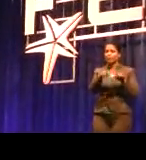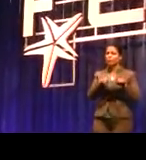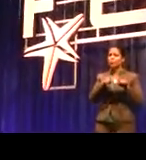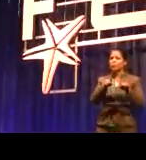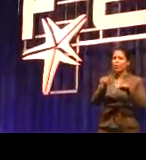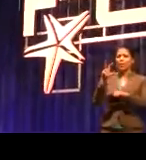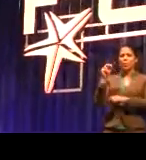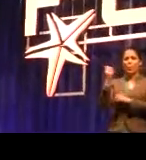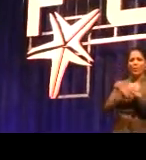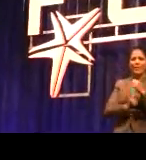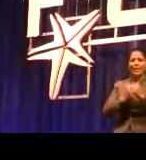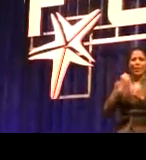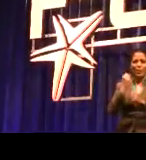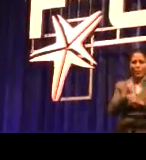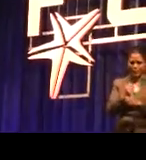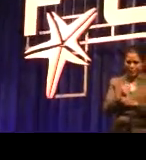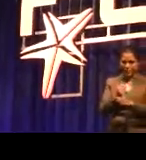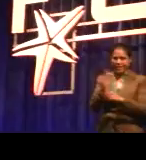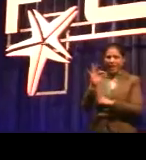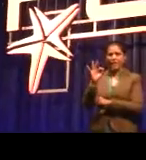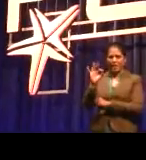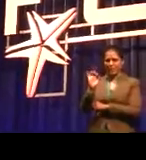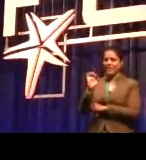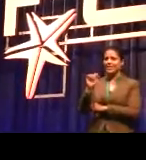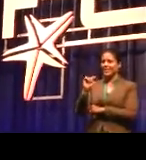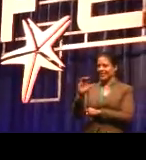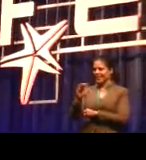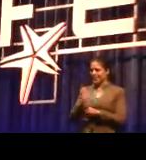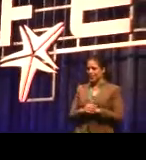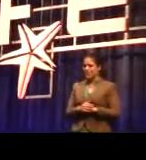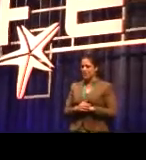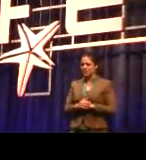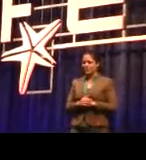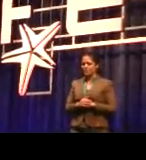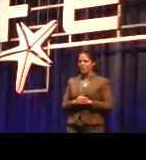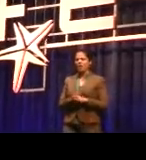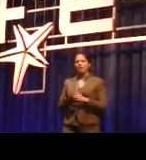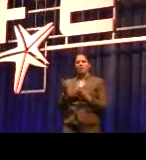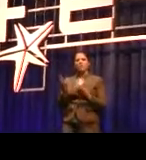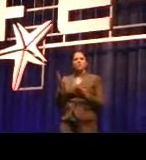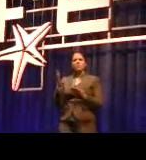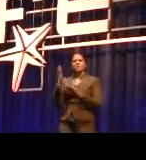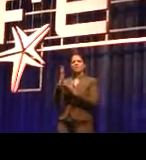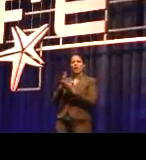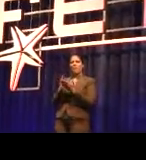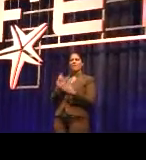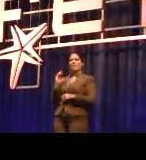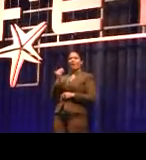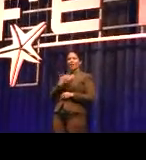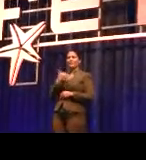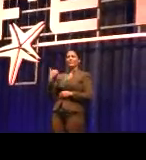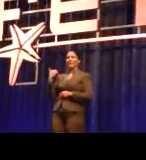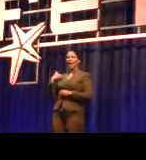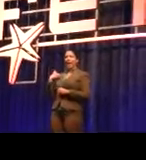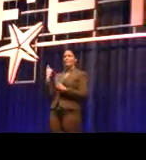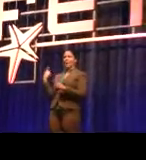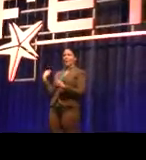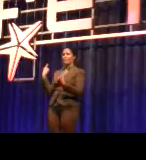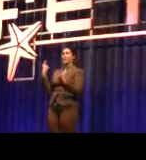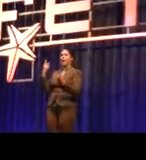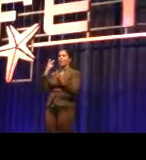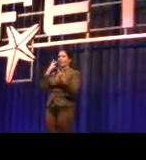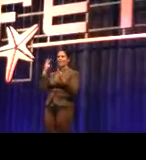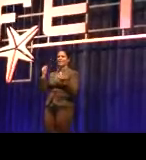the 30 years of FETC. Some of us have been around and have seen all of